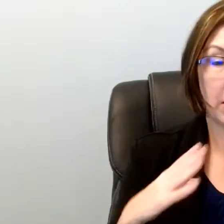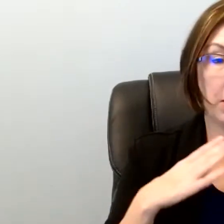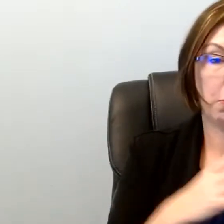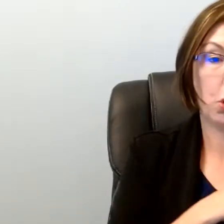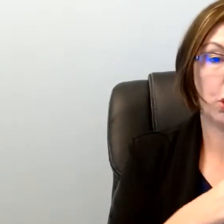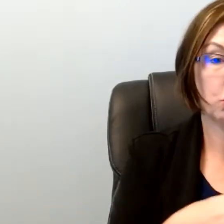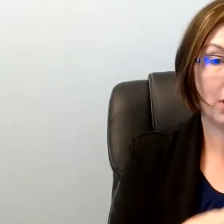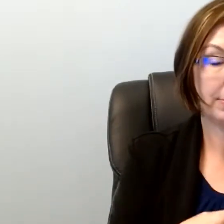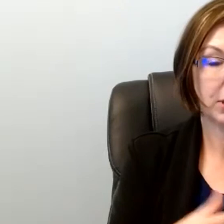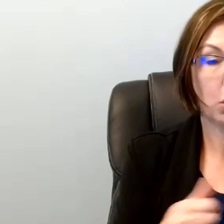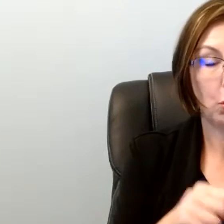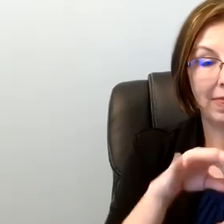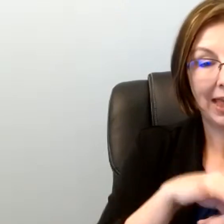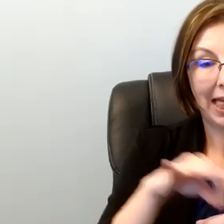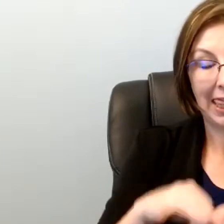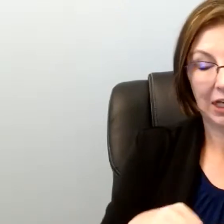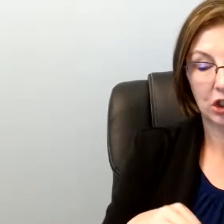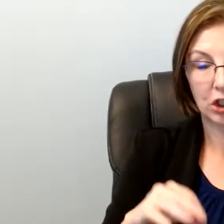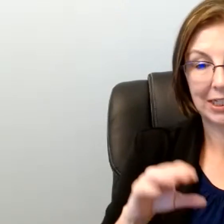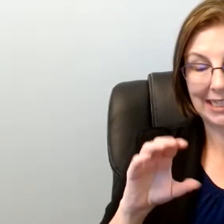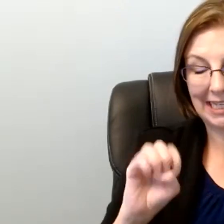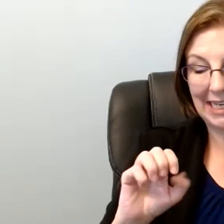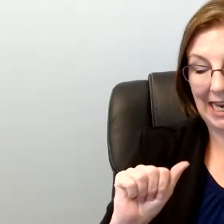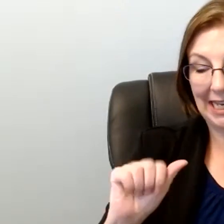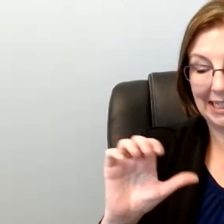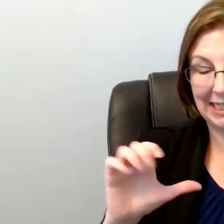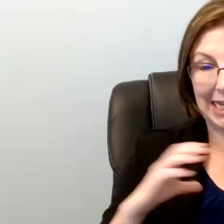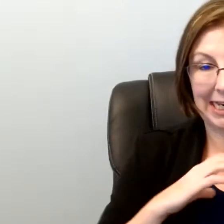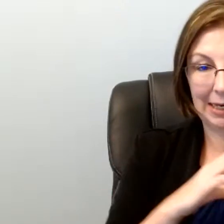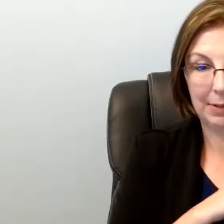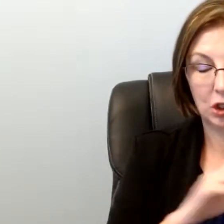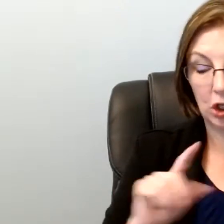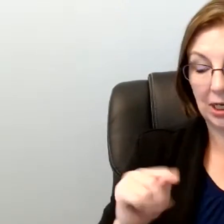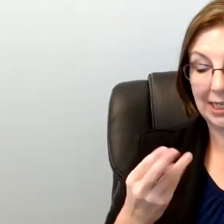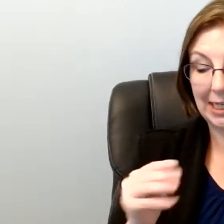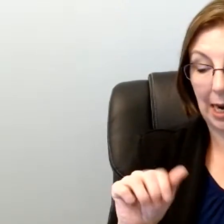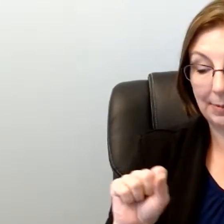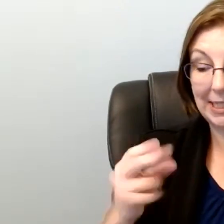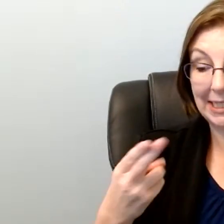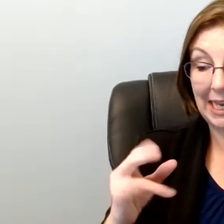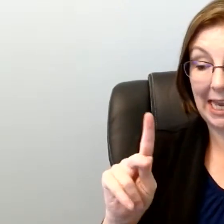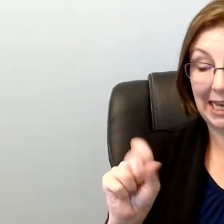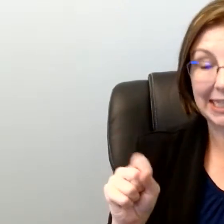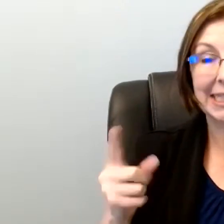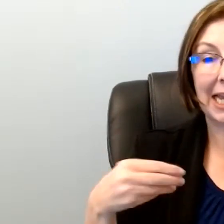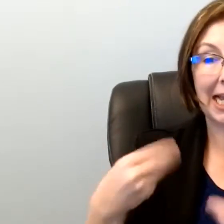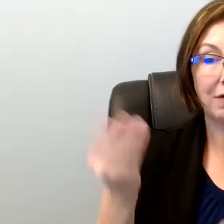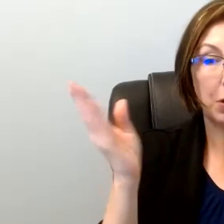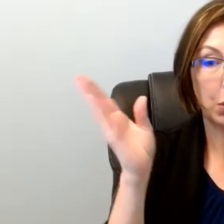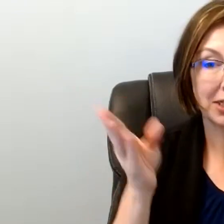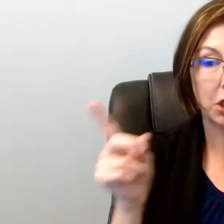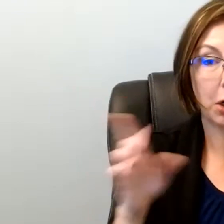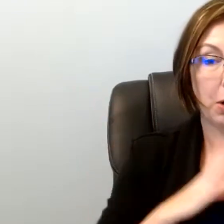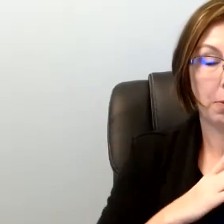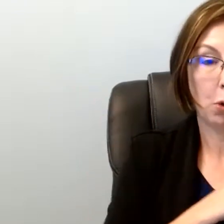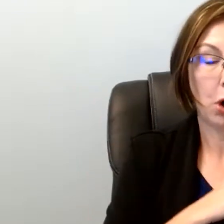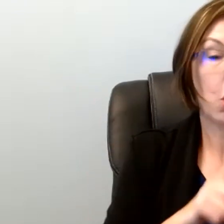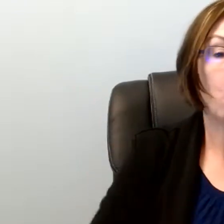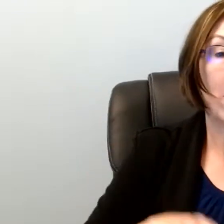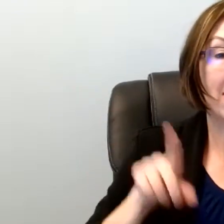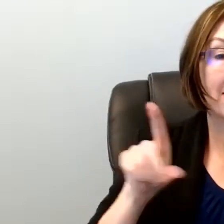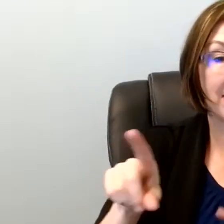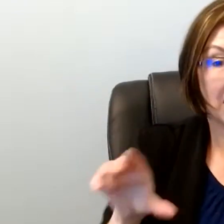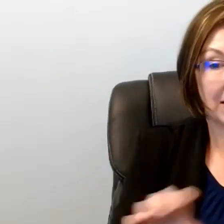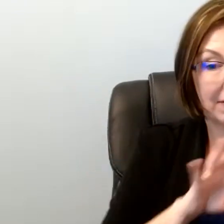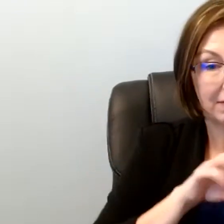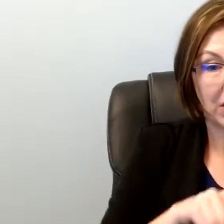the Election Assistance Commission, or EAC. On Monday, Commissioner Thomas Hicks gave an excellent presentation to the board on the work EAC does to fulfill its mission